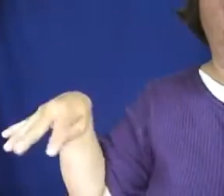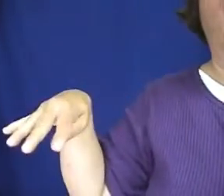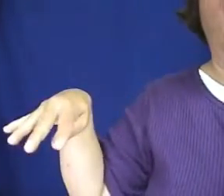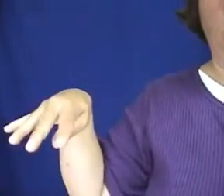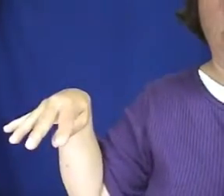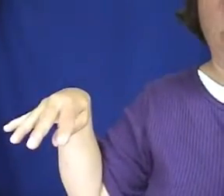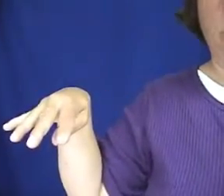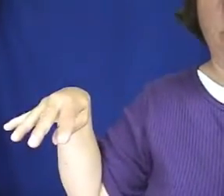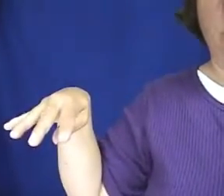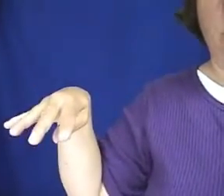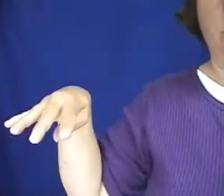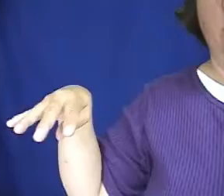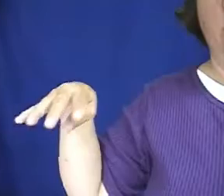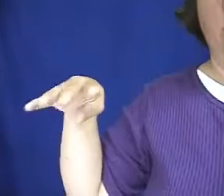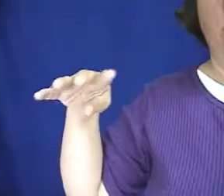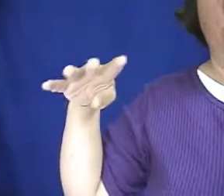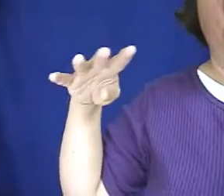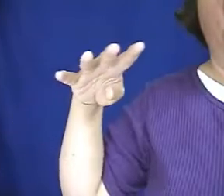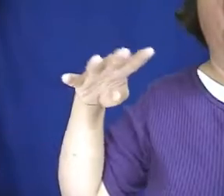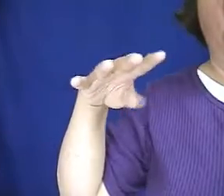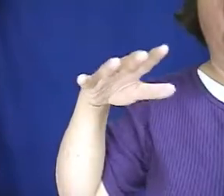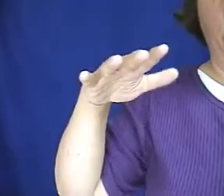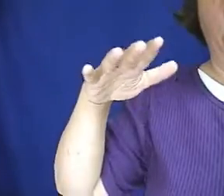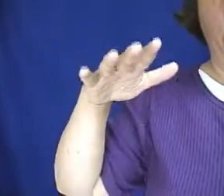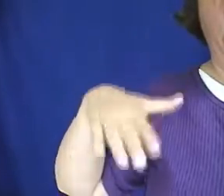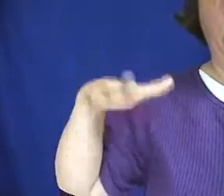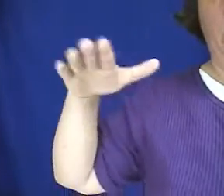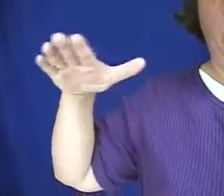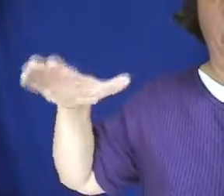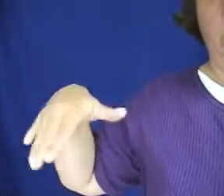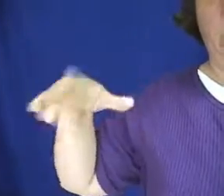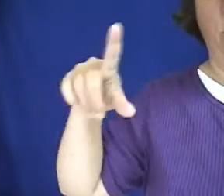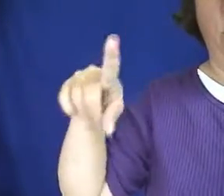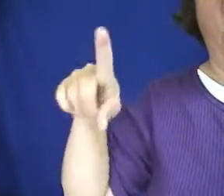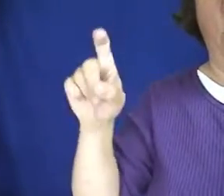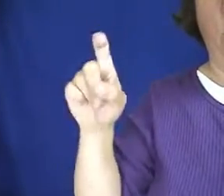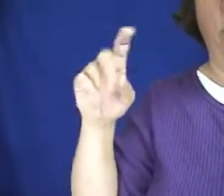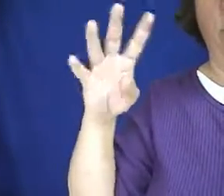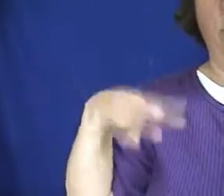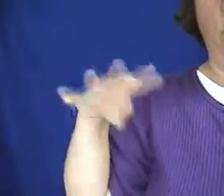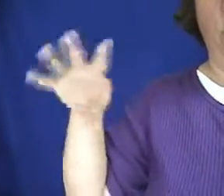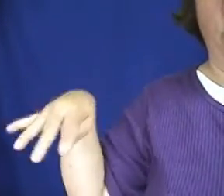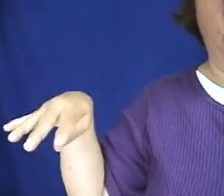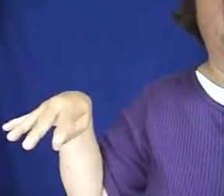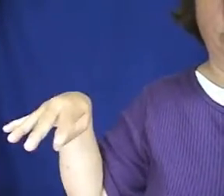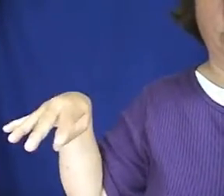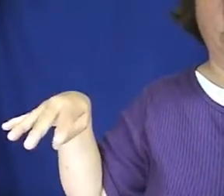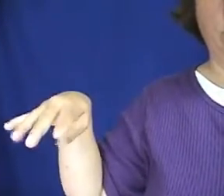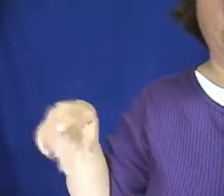144. The rule for a double number is down, down, so 144.